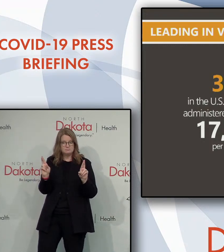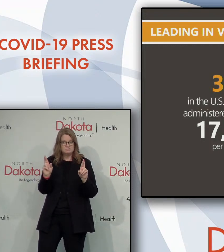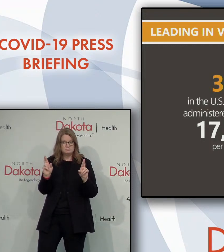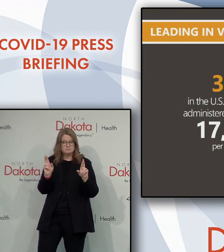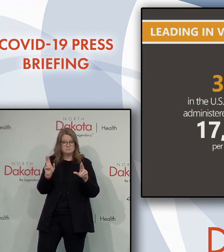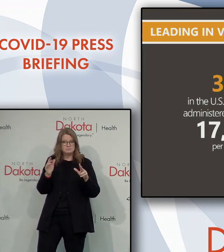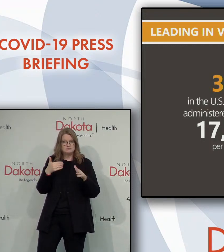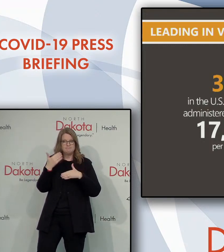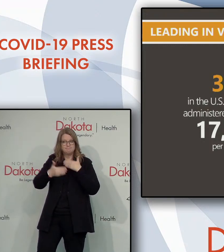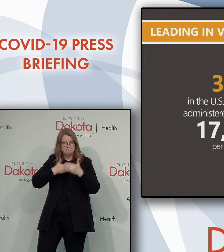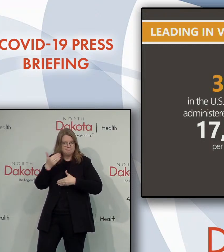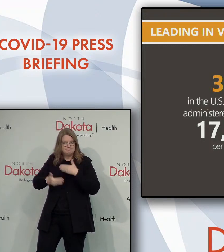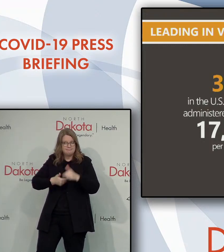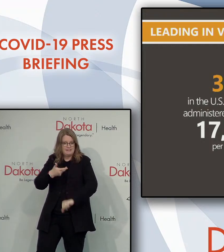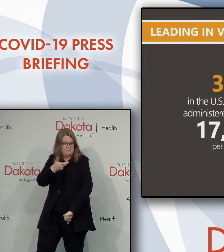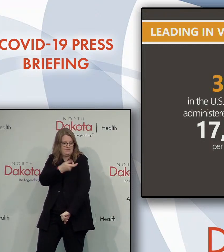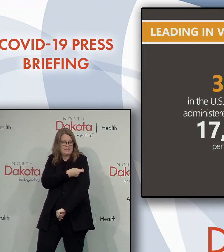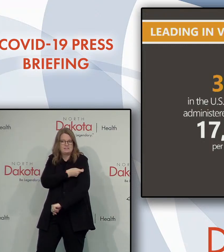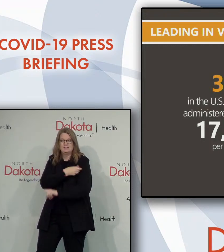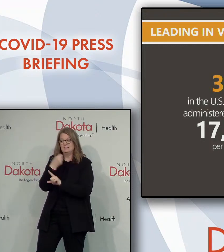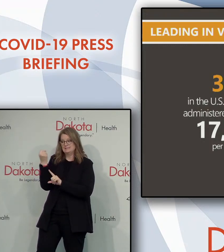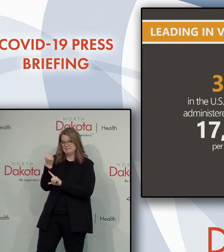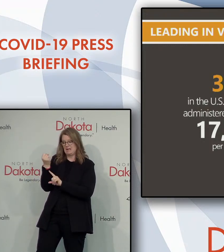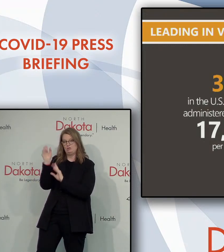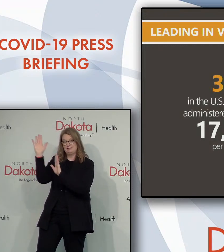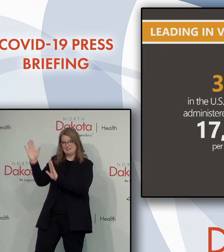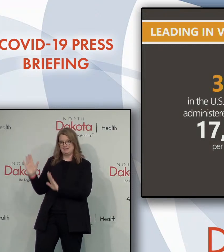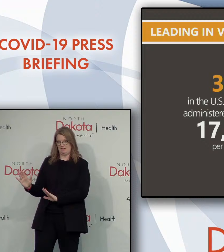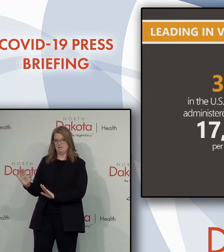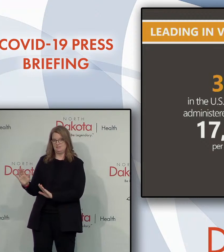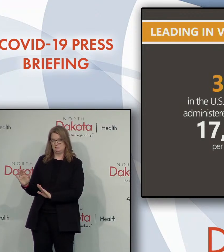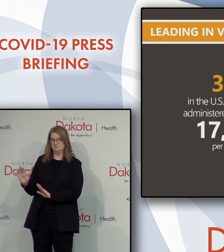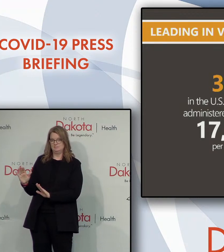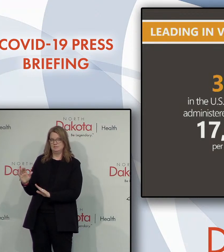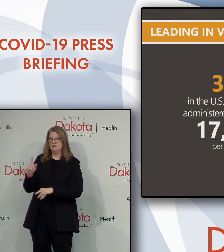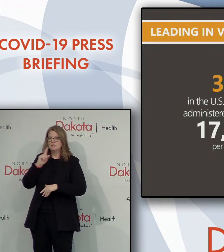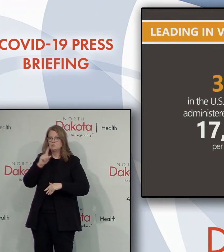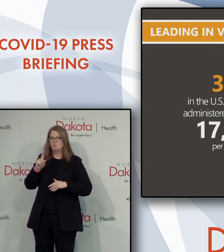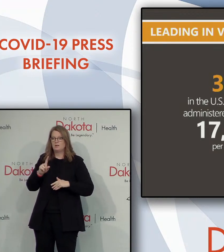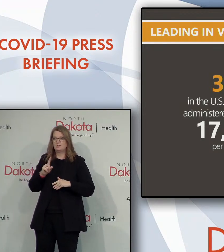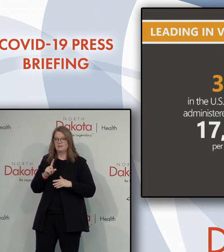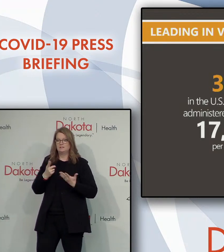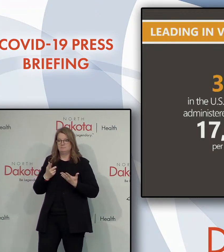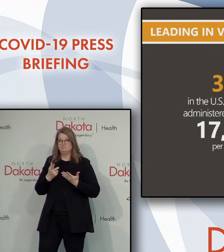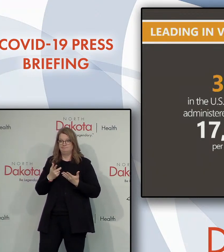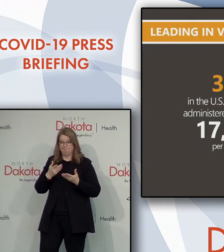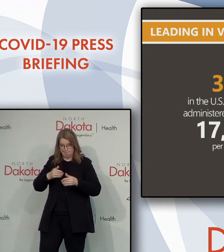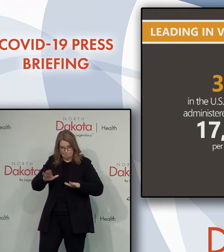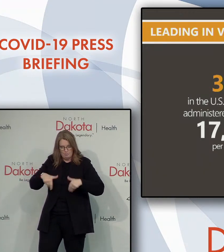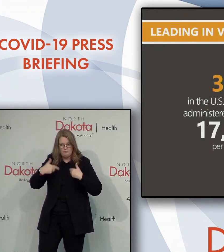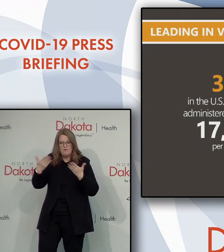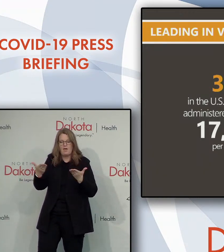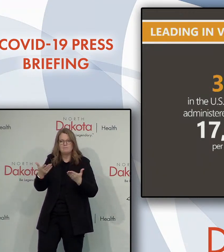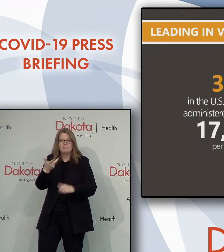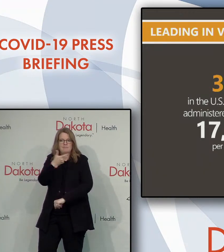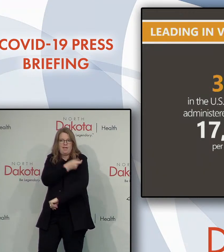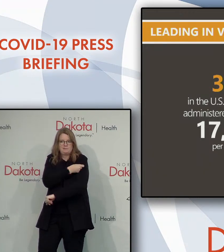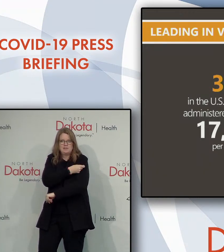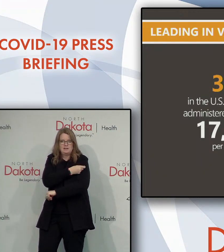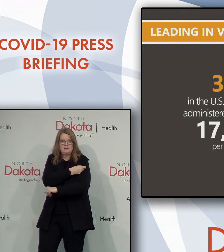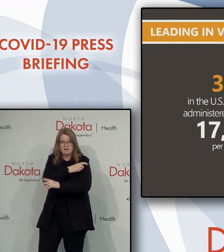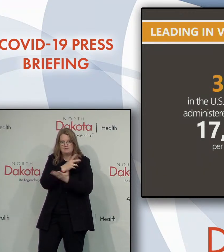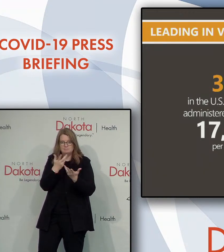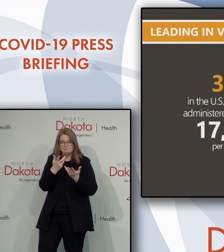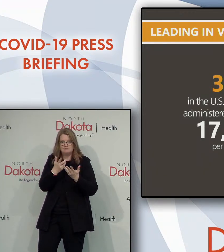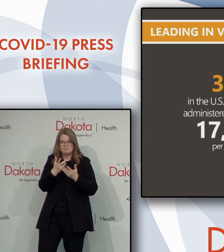do vaccinations on Saturdays and Sundays as well, to get the life-saving vaccines to as